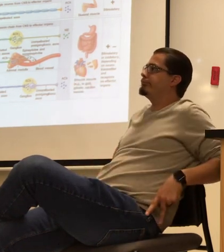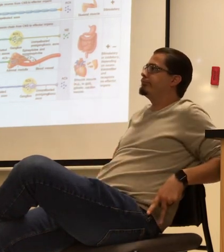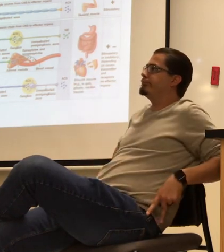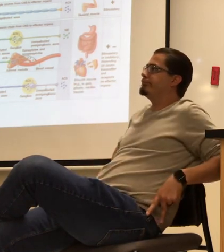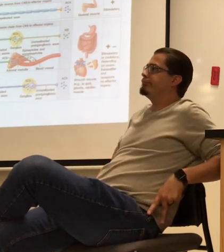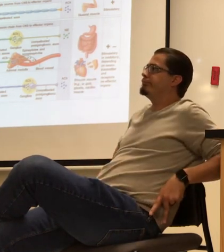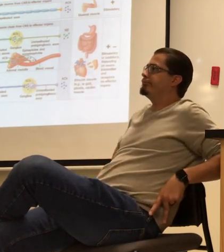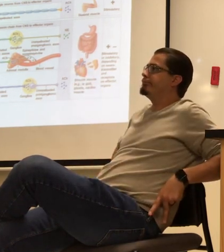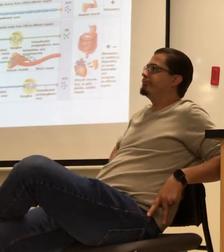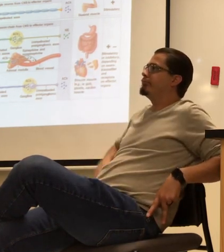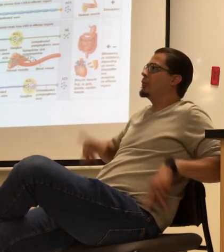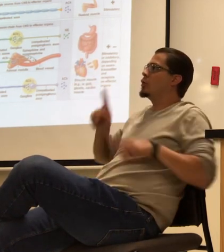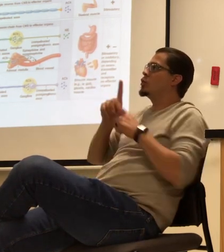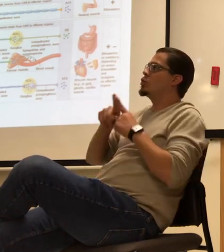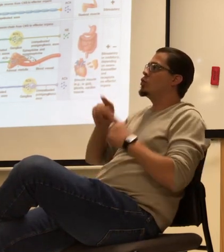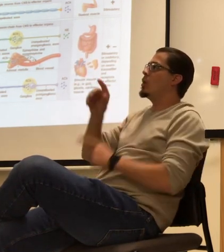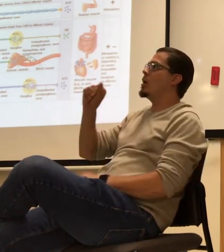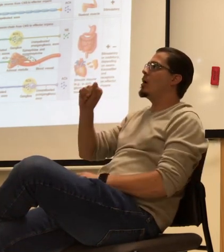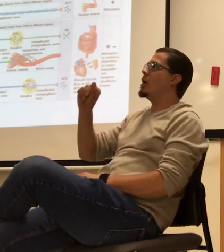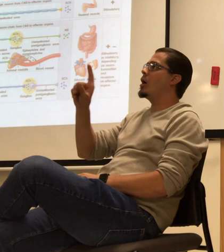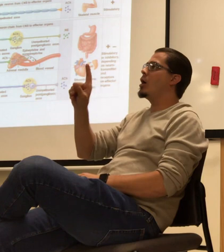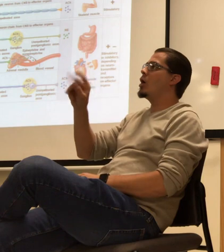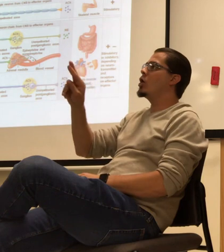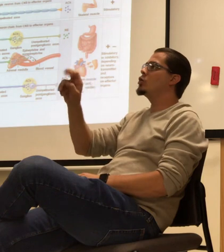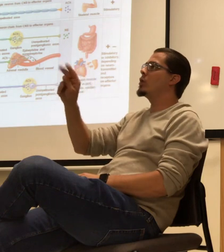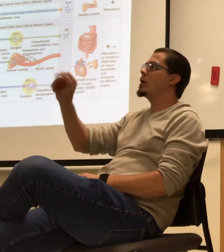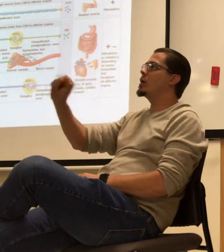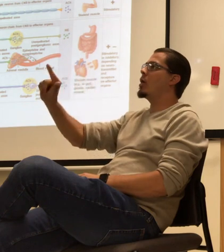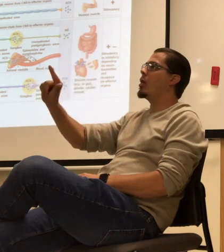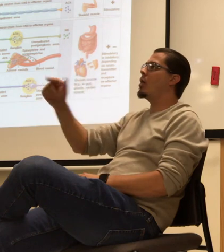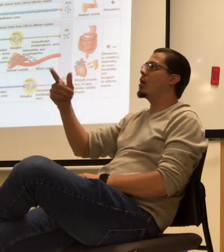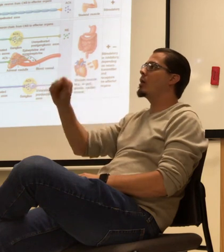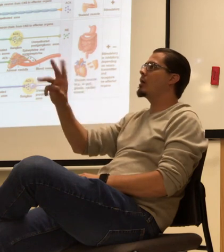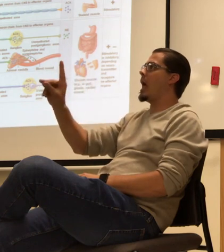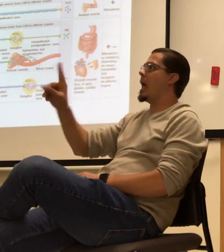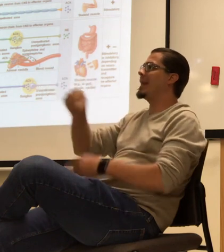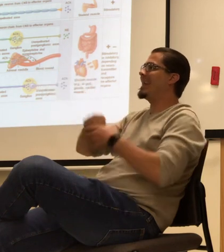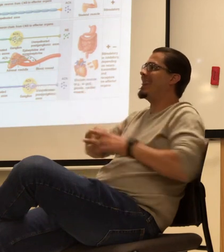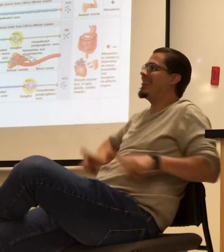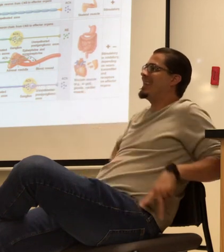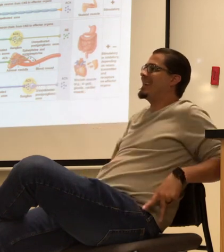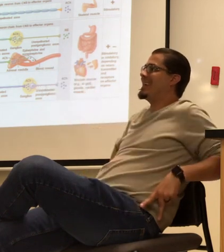rib. And anyways, the gland is just a gland.